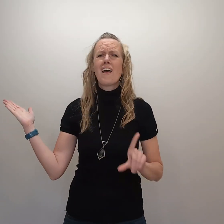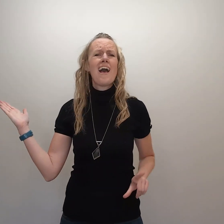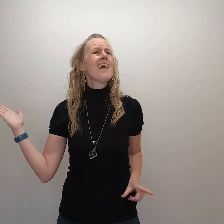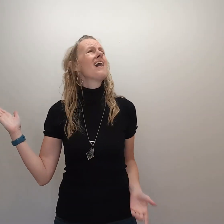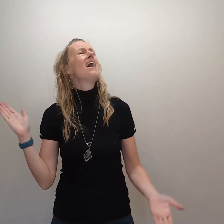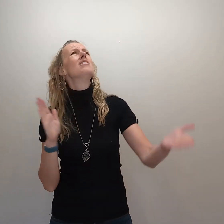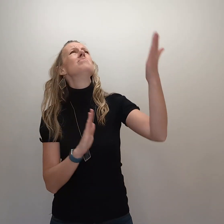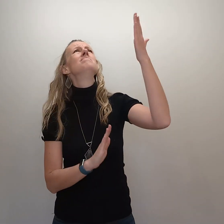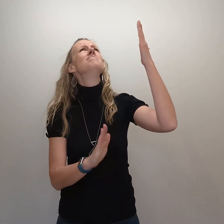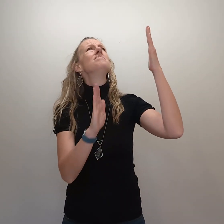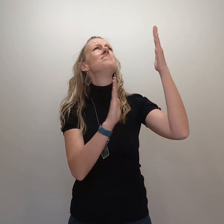Lord, I come,